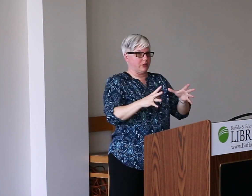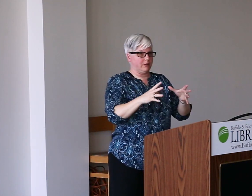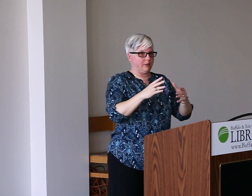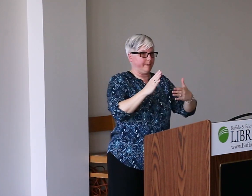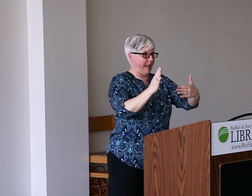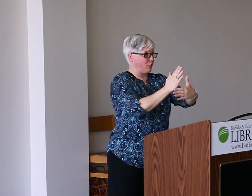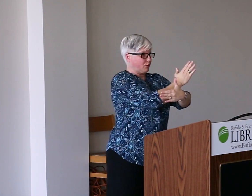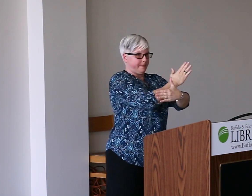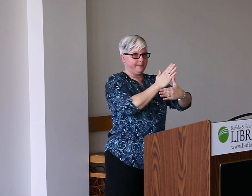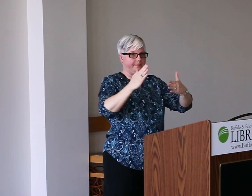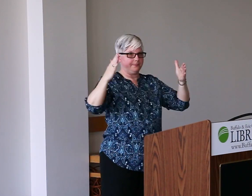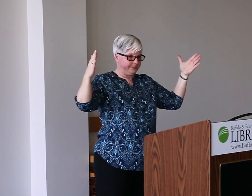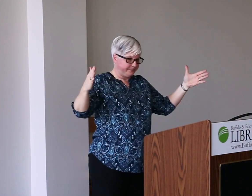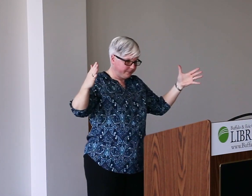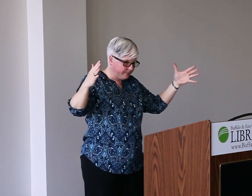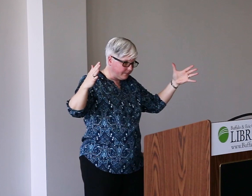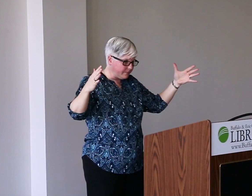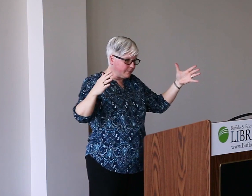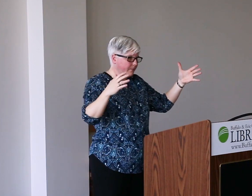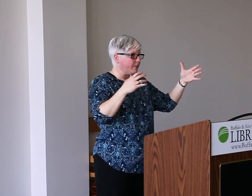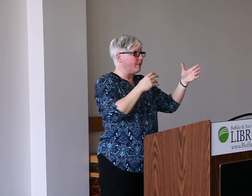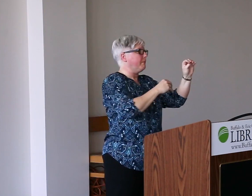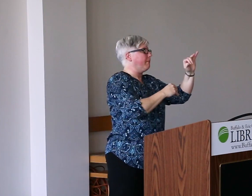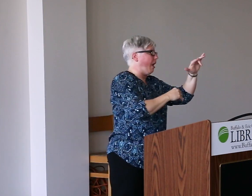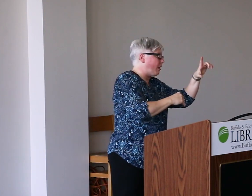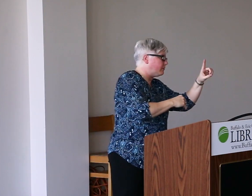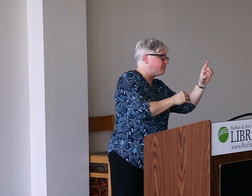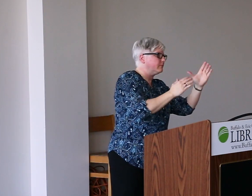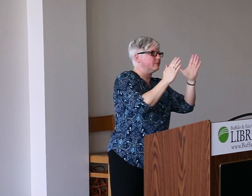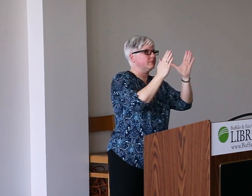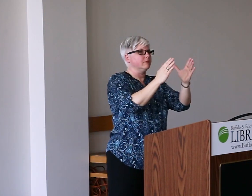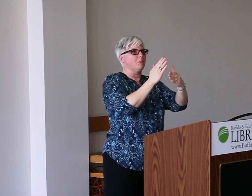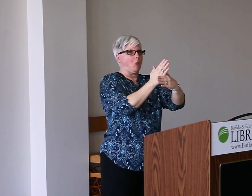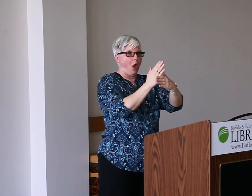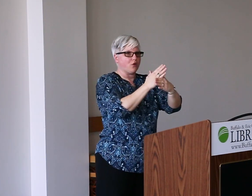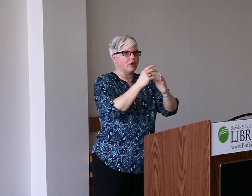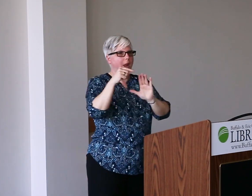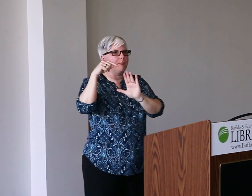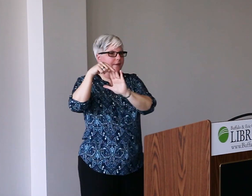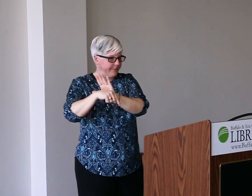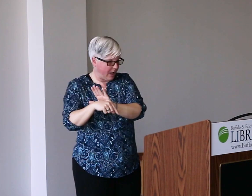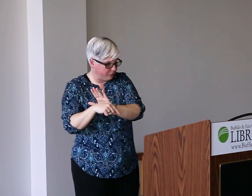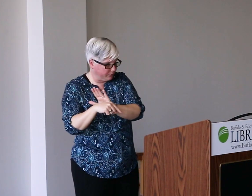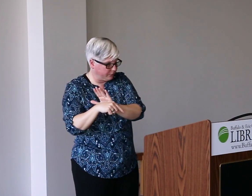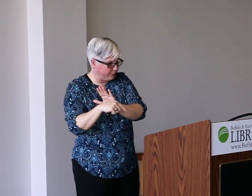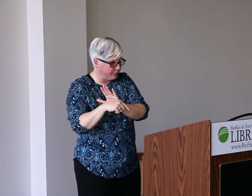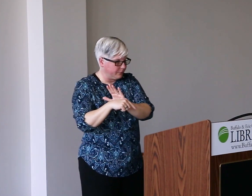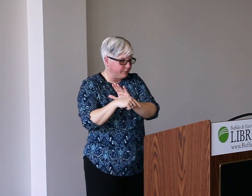There's also hearing, there's a hearing loss spectrum. You have mild, moderate, and profound.